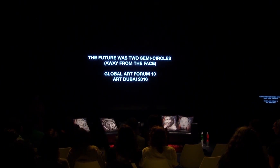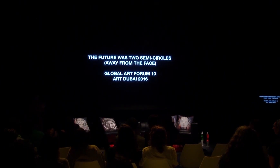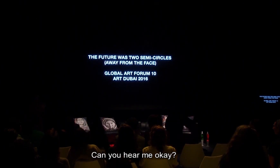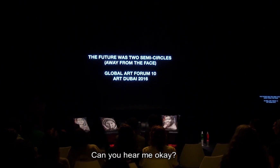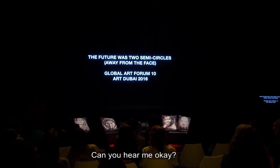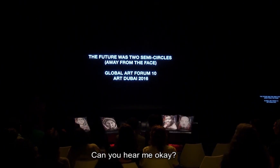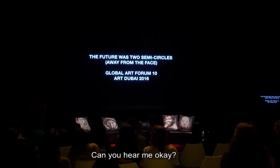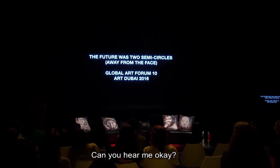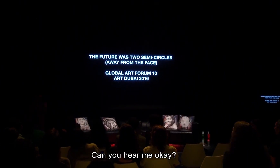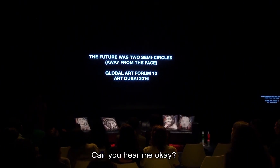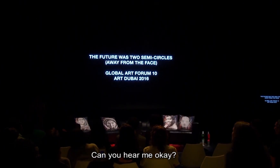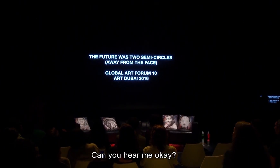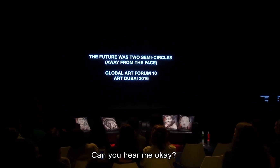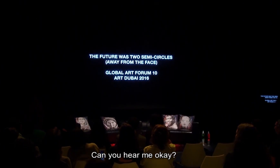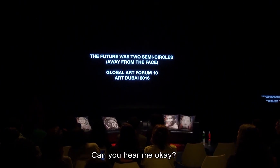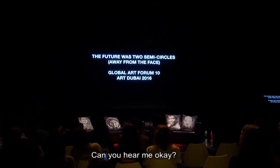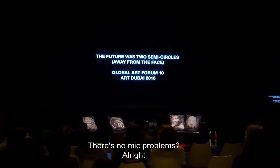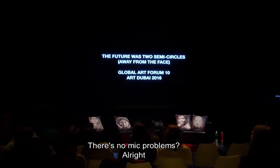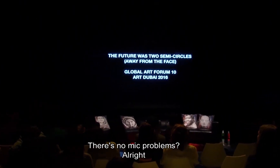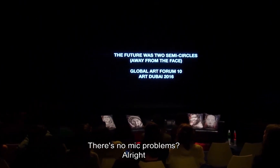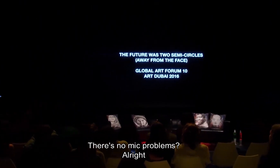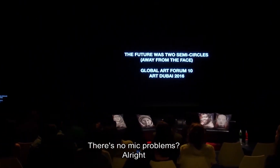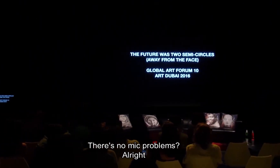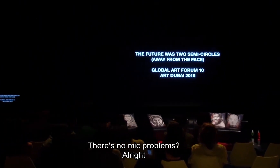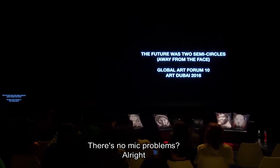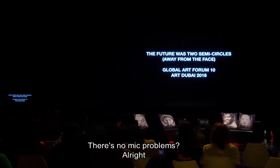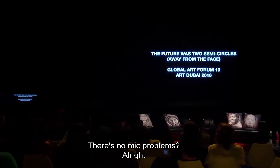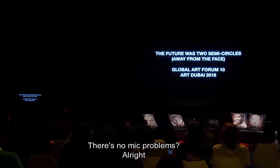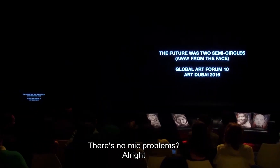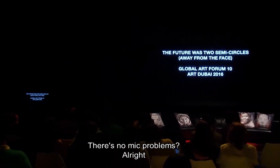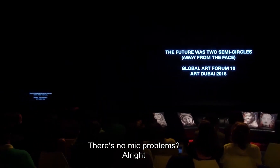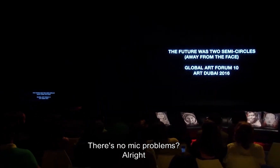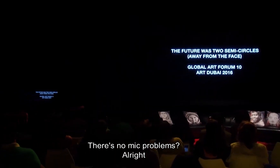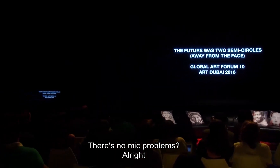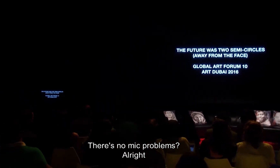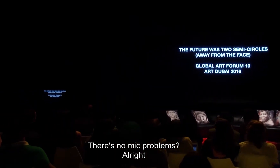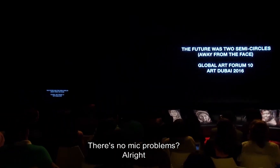Can you hear me okay? There's no mic problems? All right.